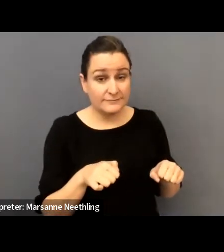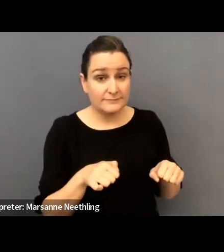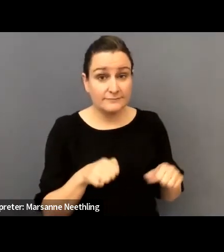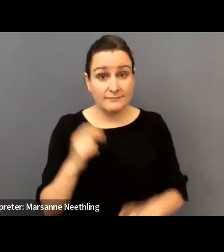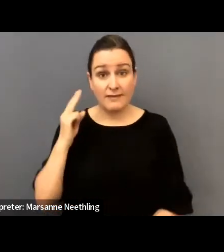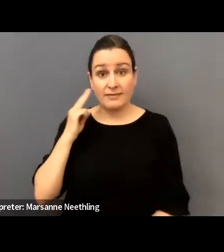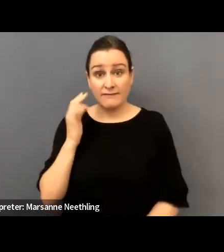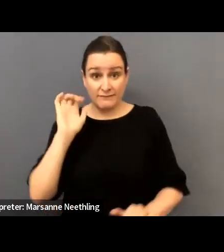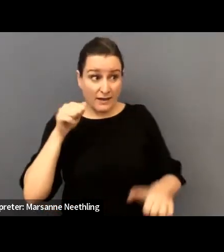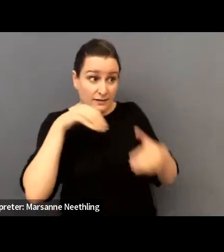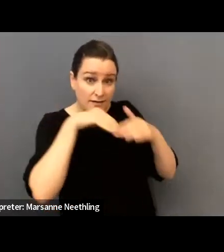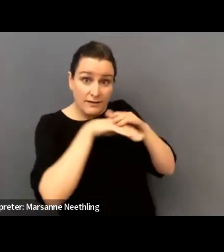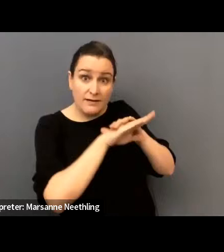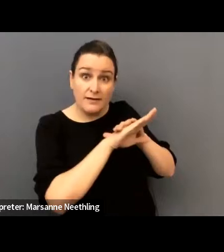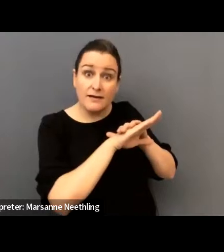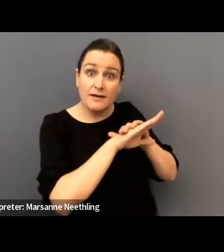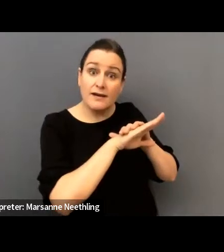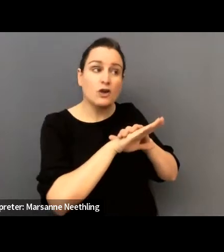navigate and